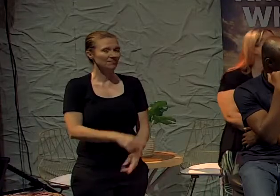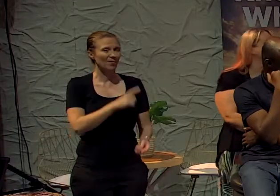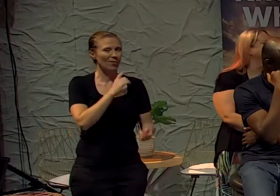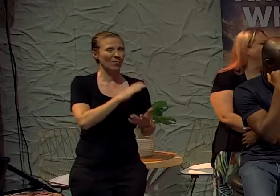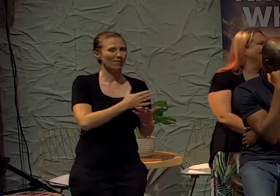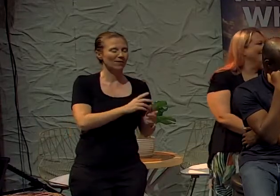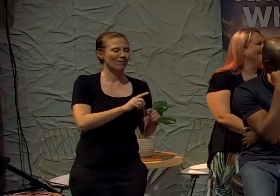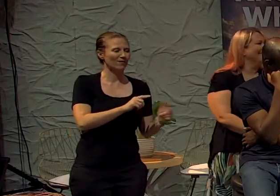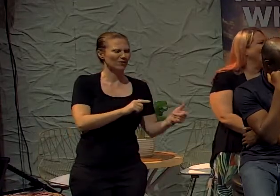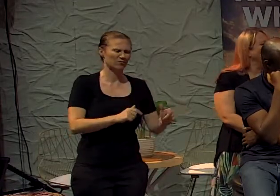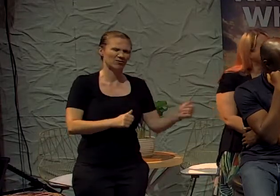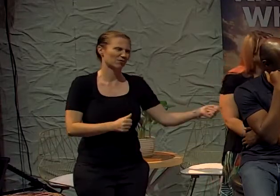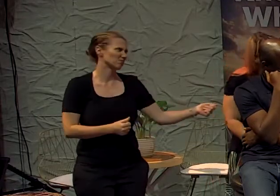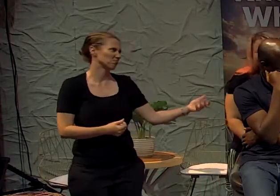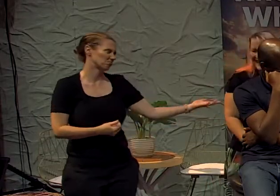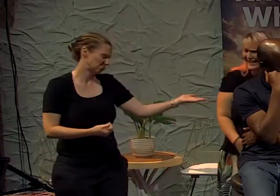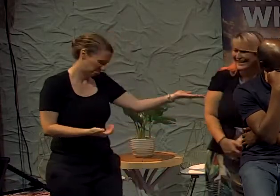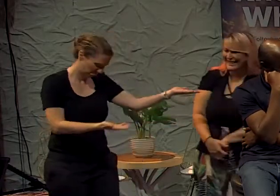Here, you go for